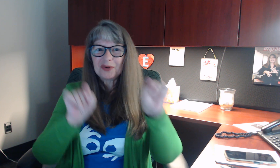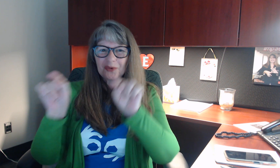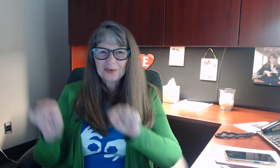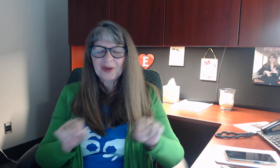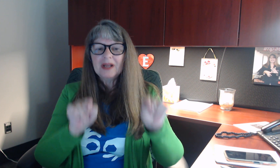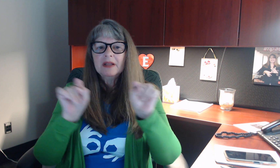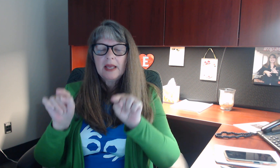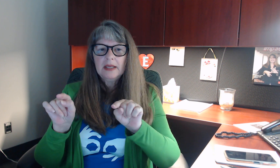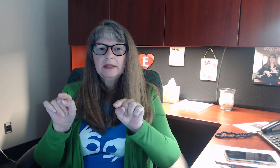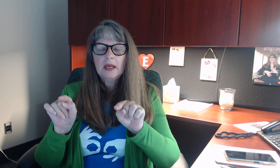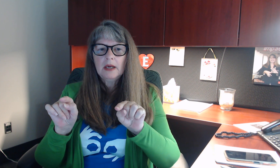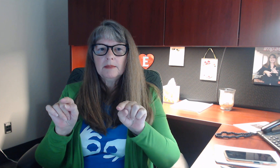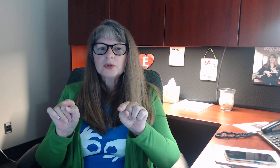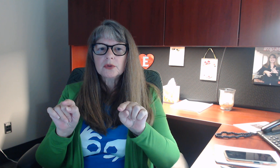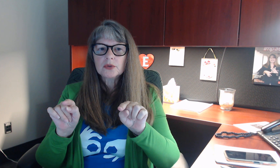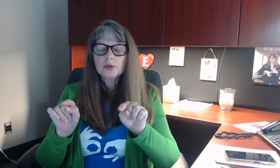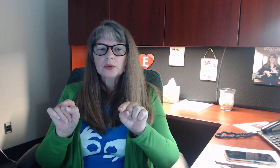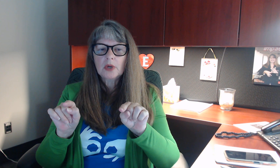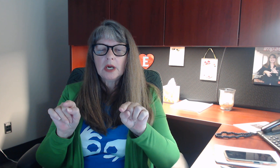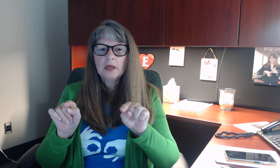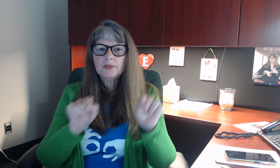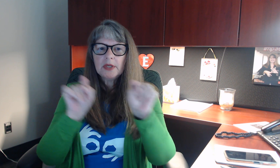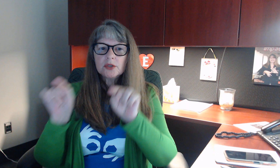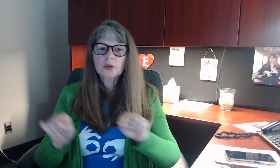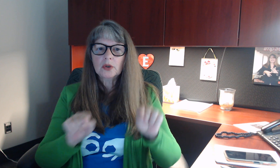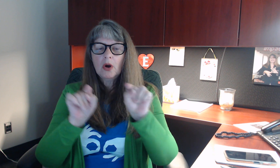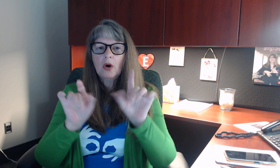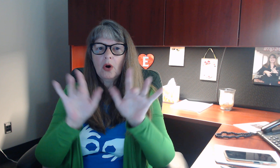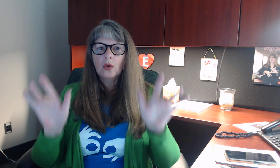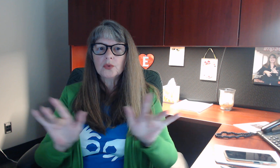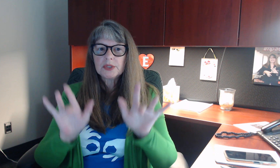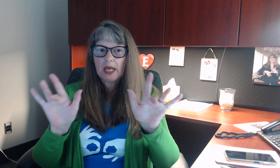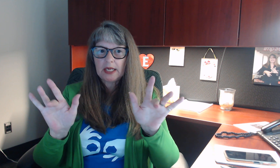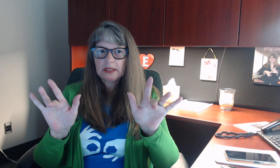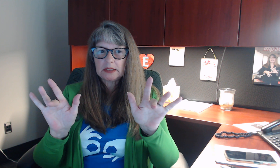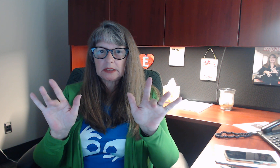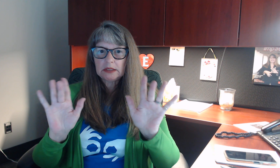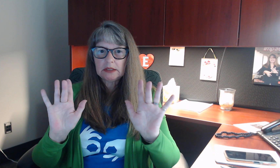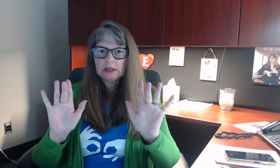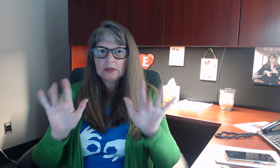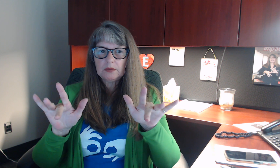computer, and most of those are, these are old signs.